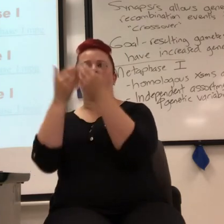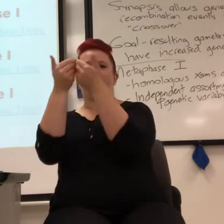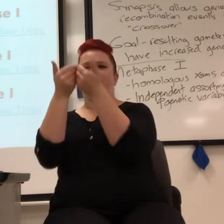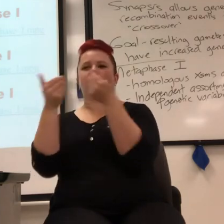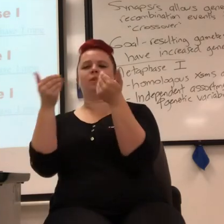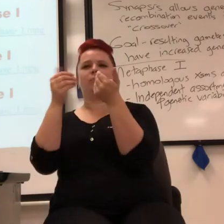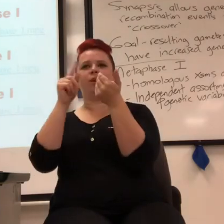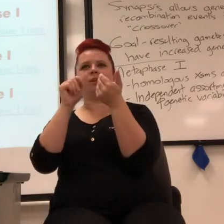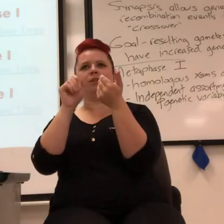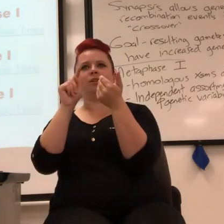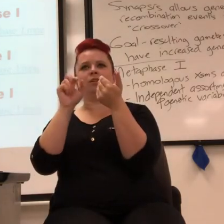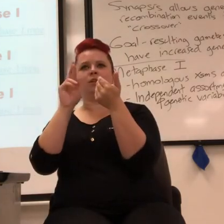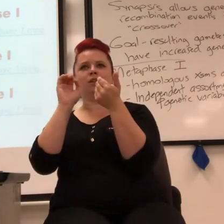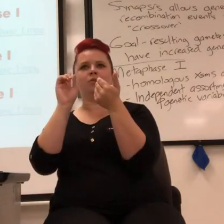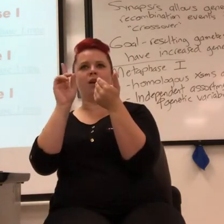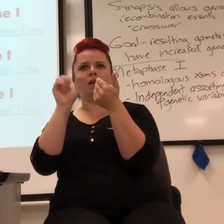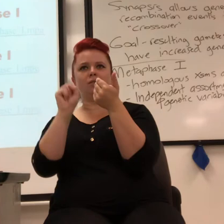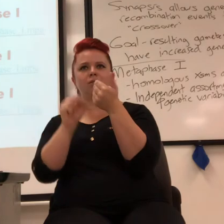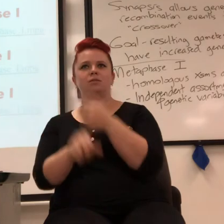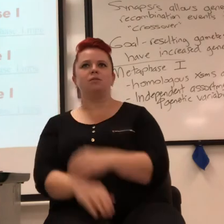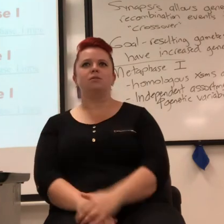tetrads basically.